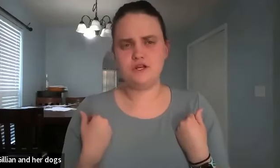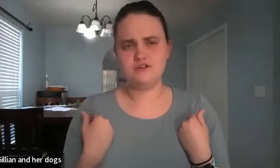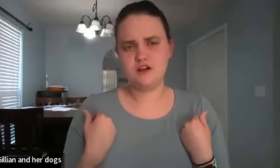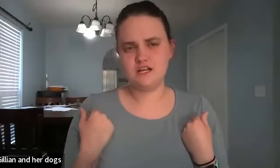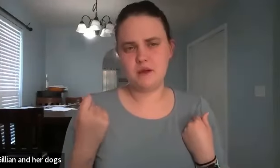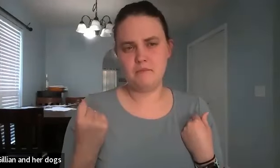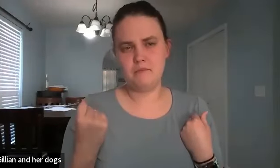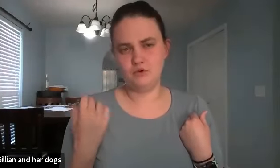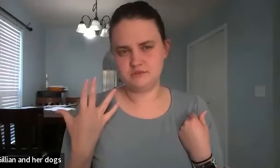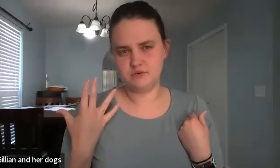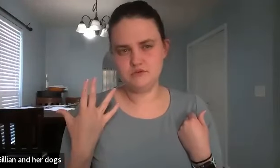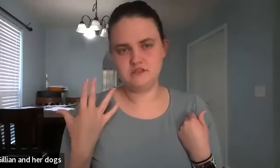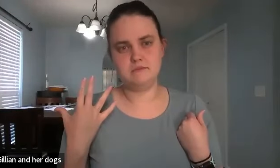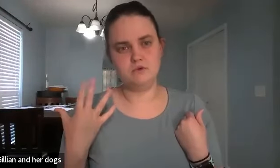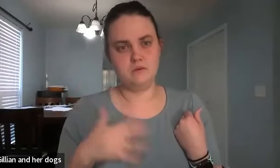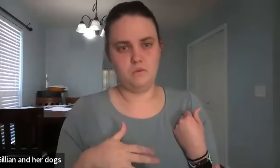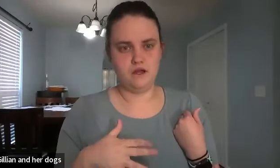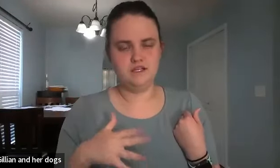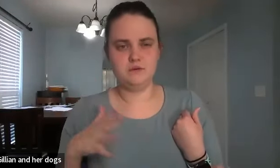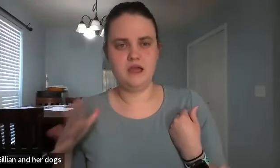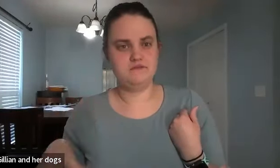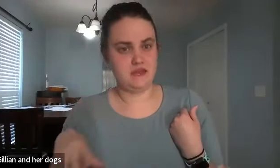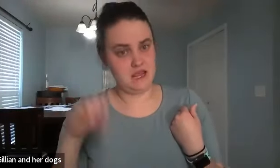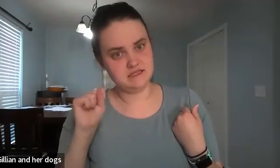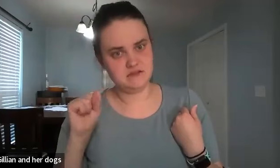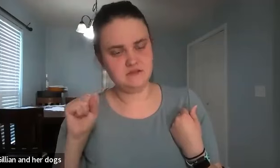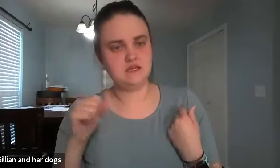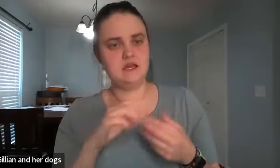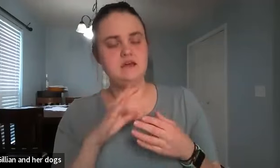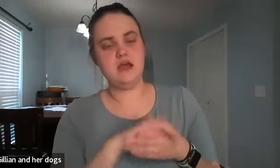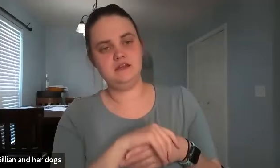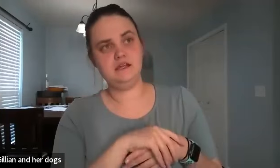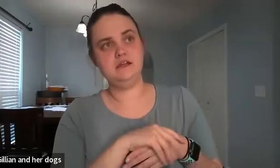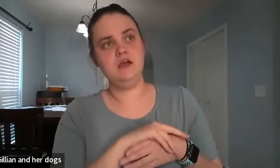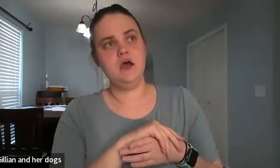you're talking about multiples, like more than one, you know, we add that S at the end, adding it.